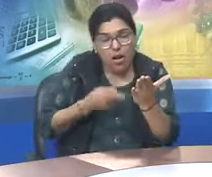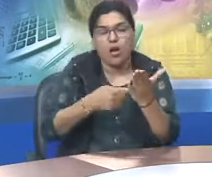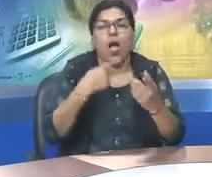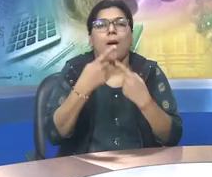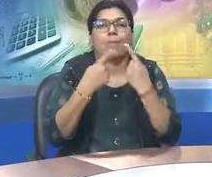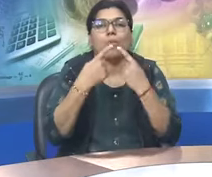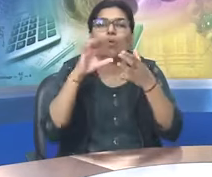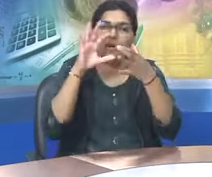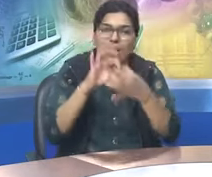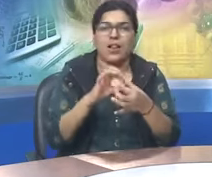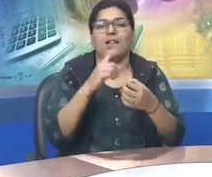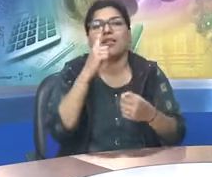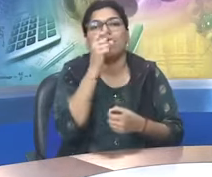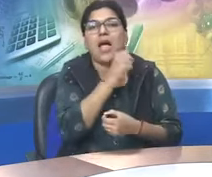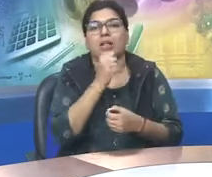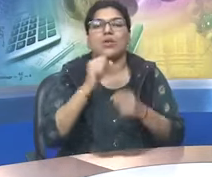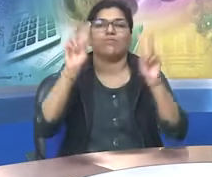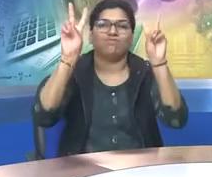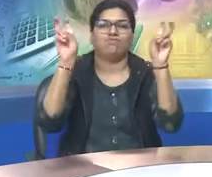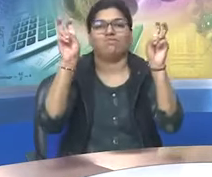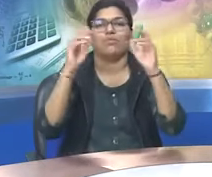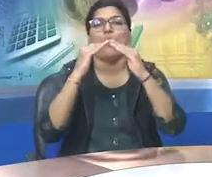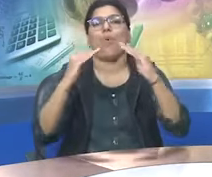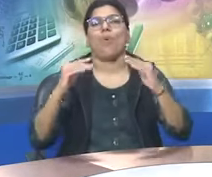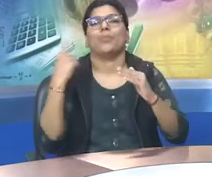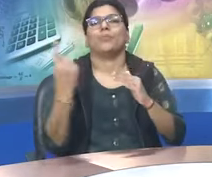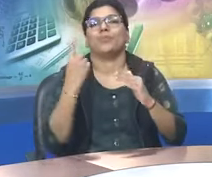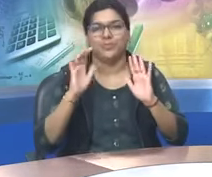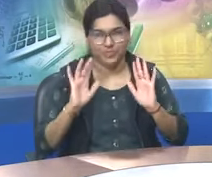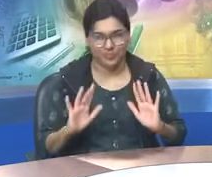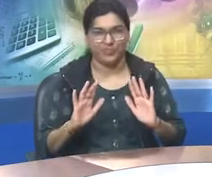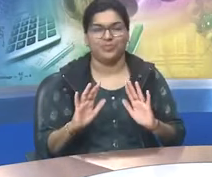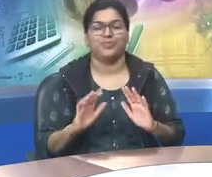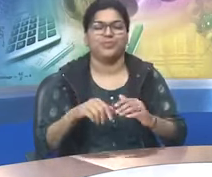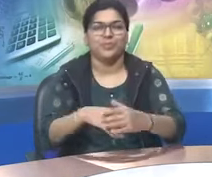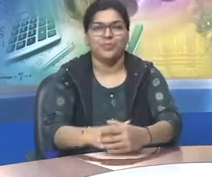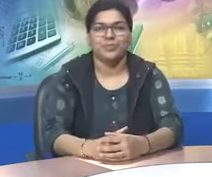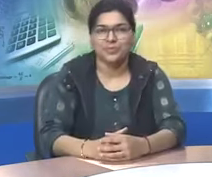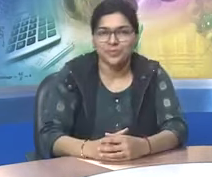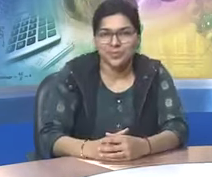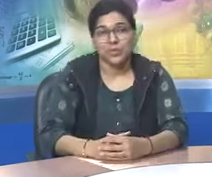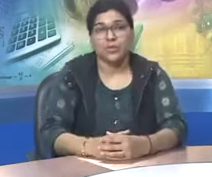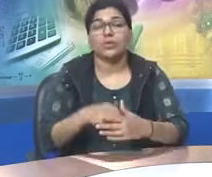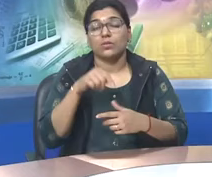passes away, she lost herself.